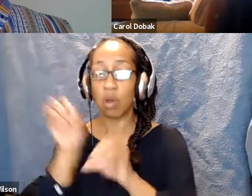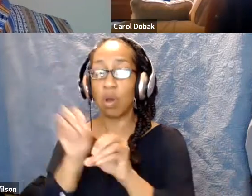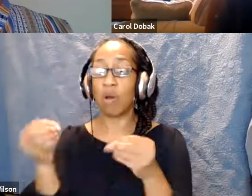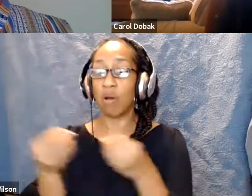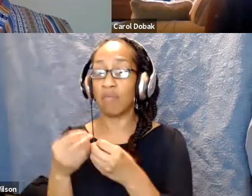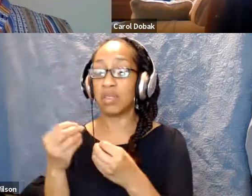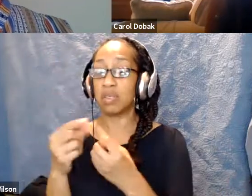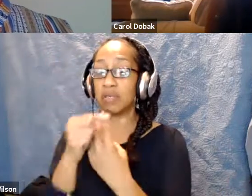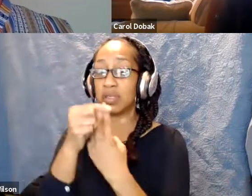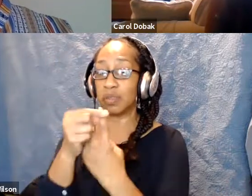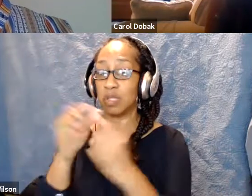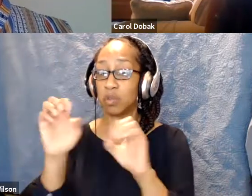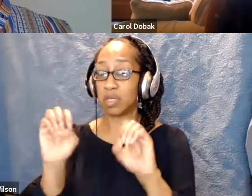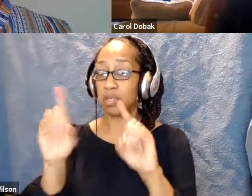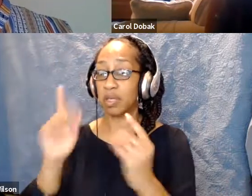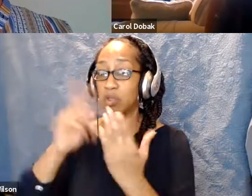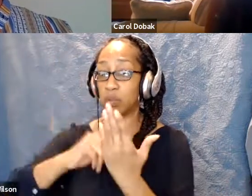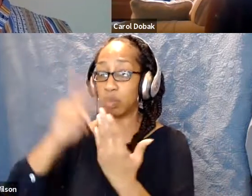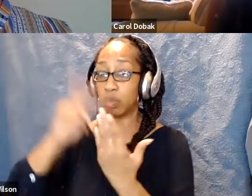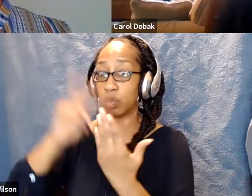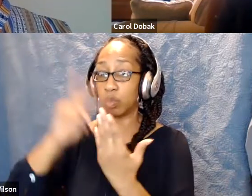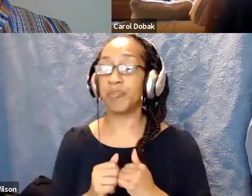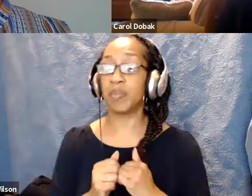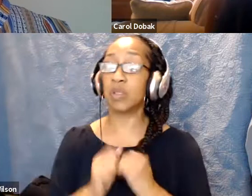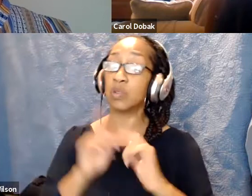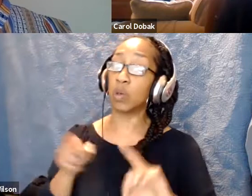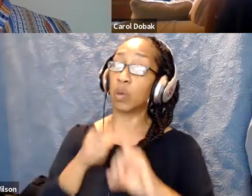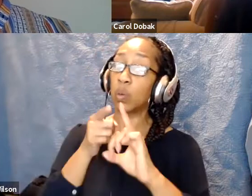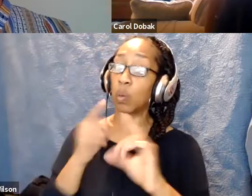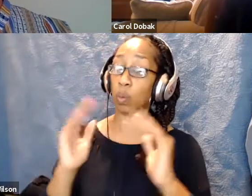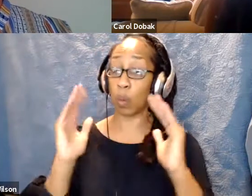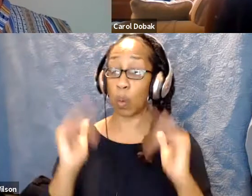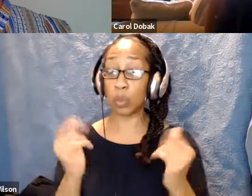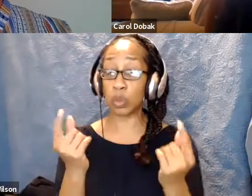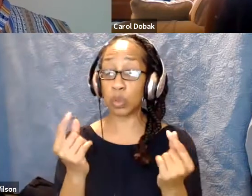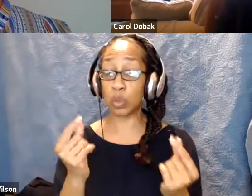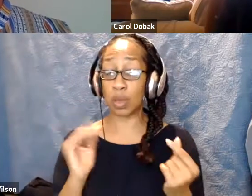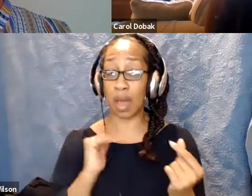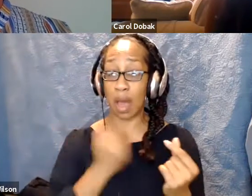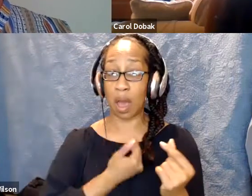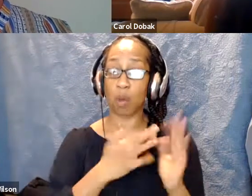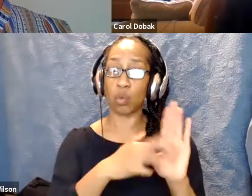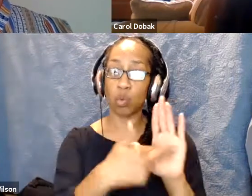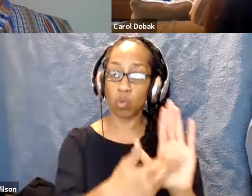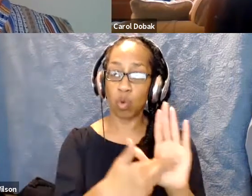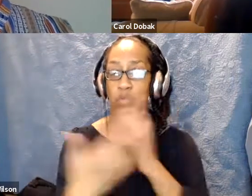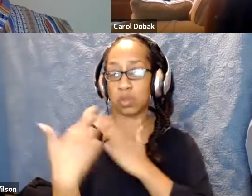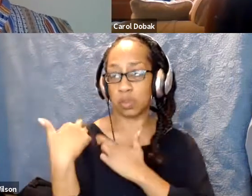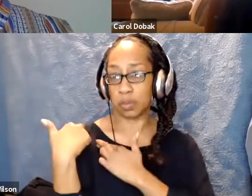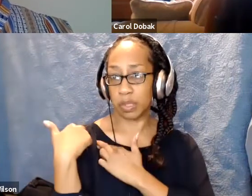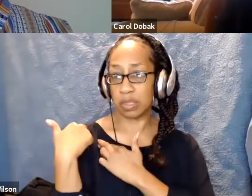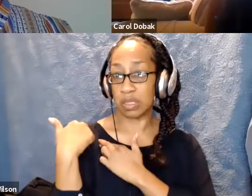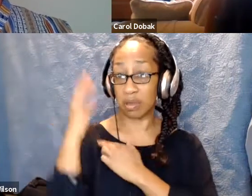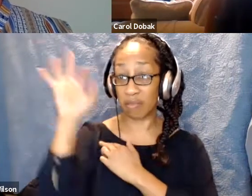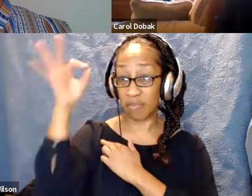Programs. So what we're hoping to do is take our roles and responsibilities at the federal level